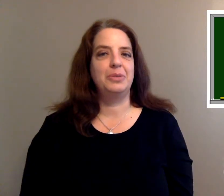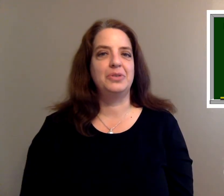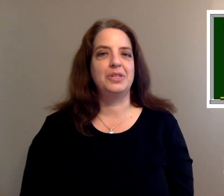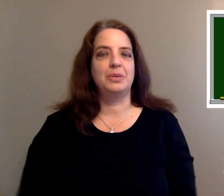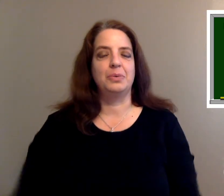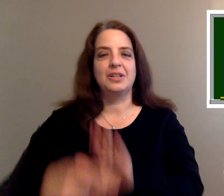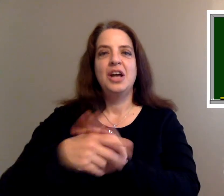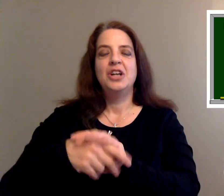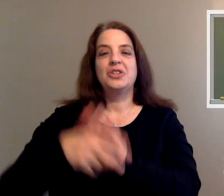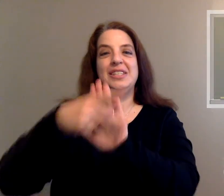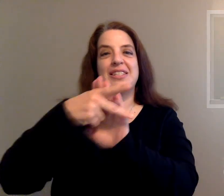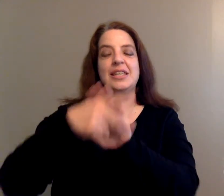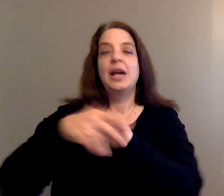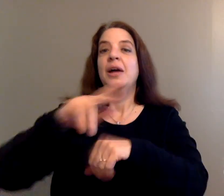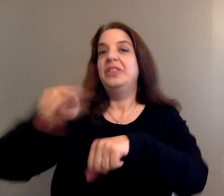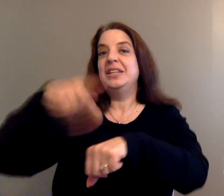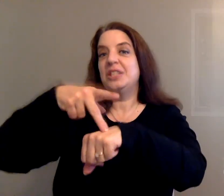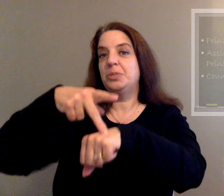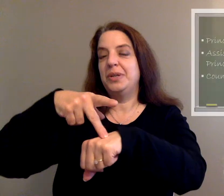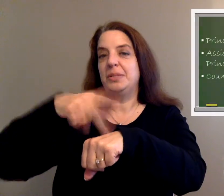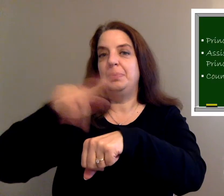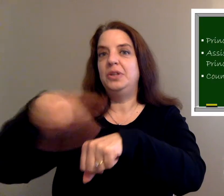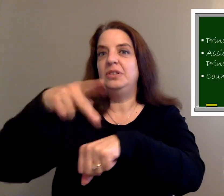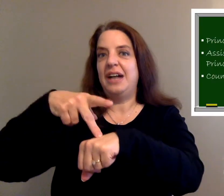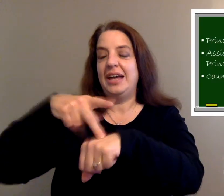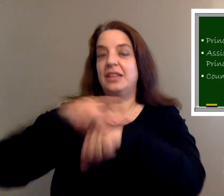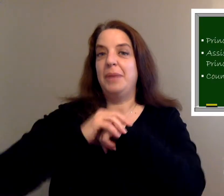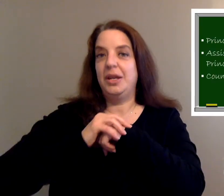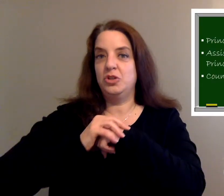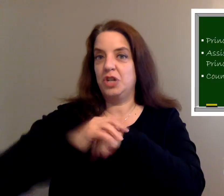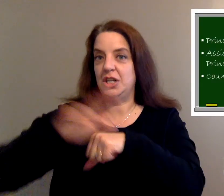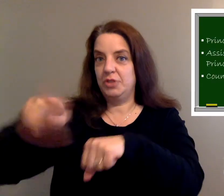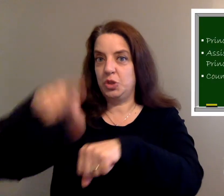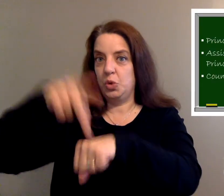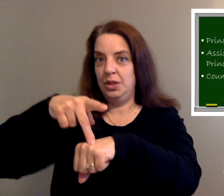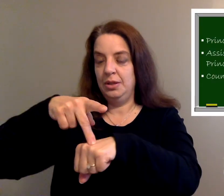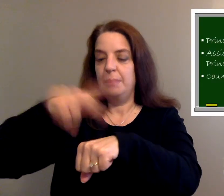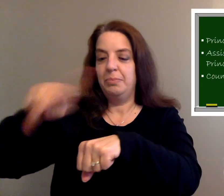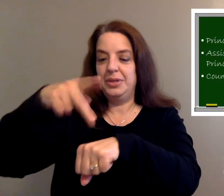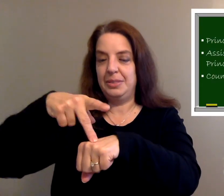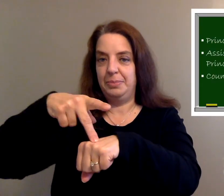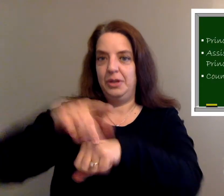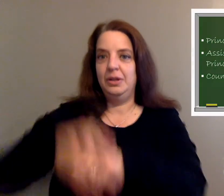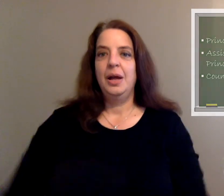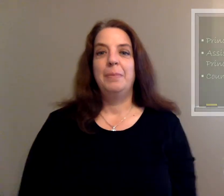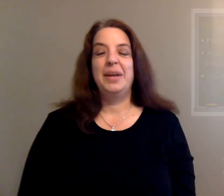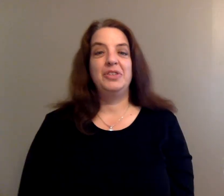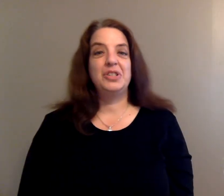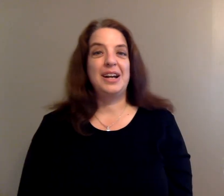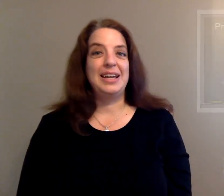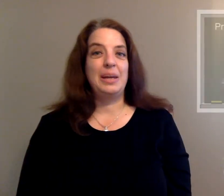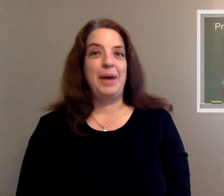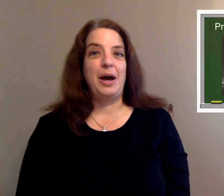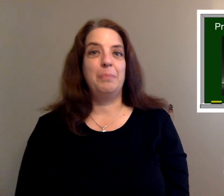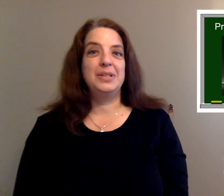things work. So this is principal, like the man who's in charge of your school, principal. But if you're talking about